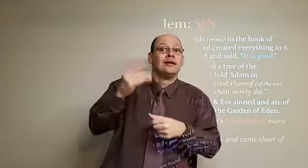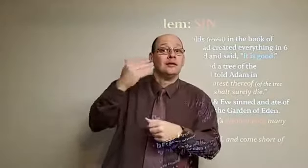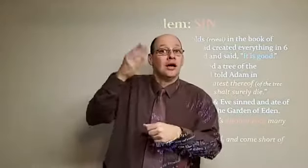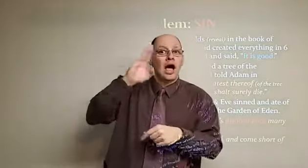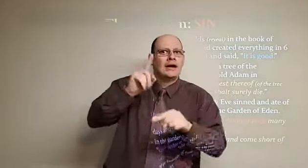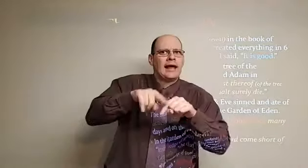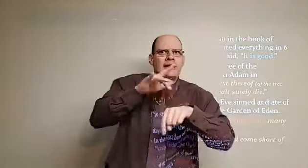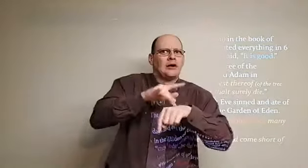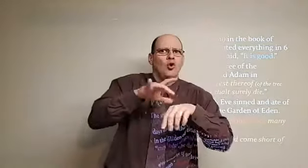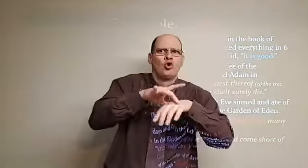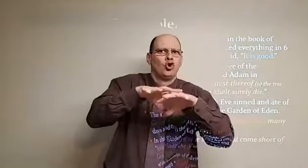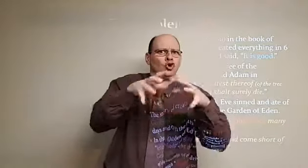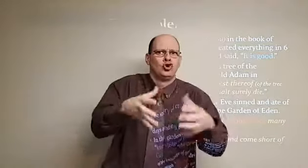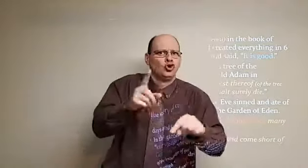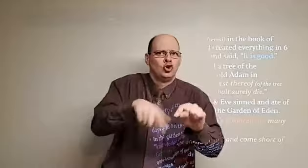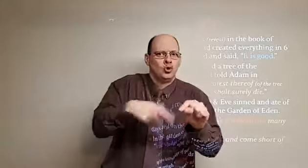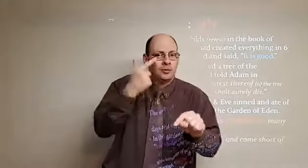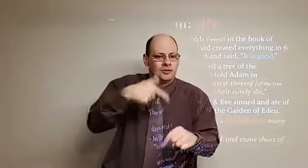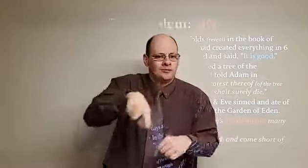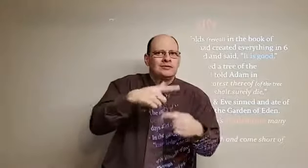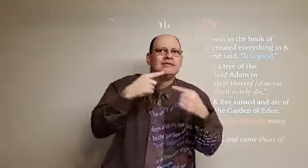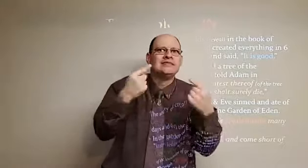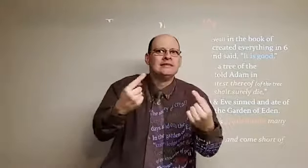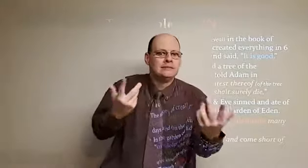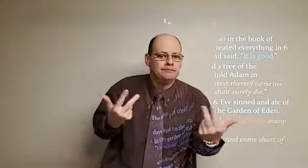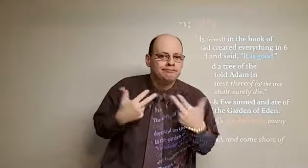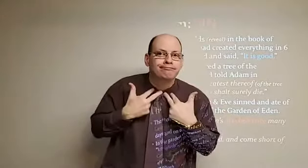you that God can't touch the earth because of the sin